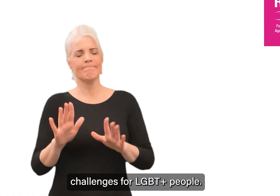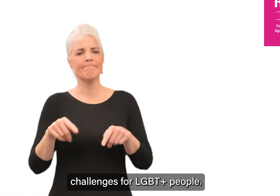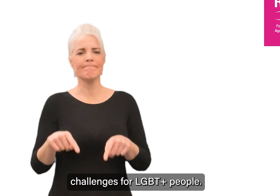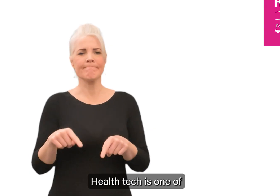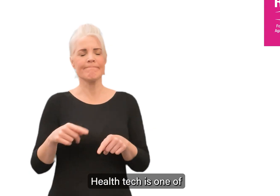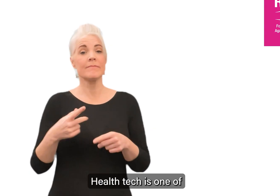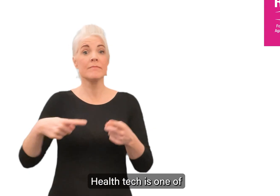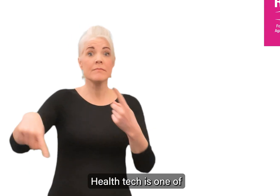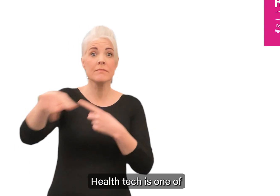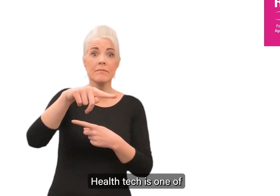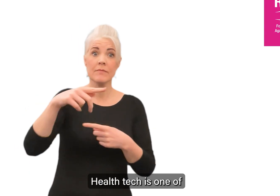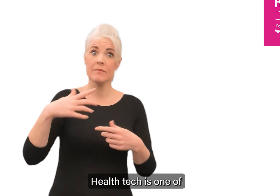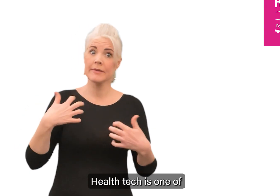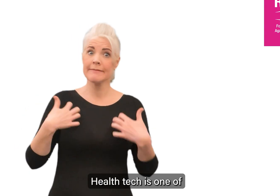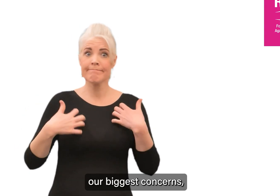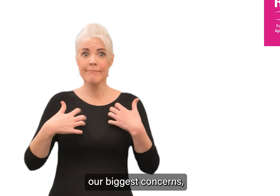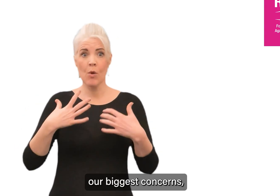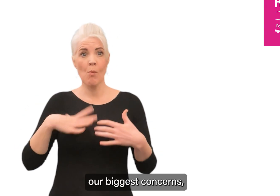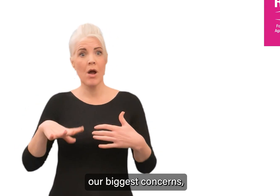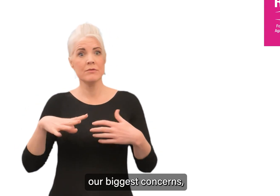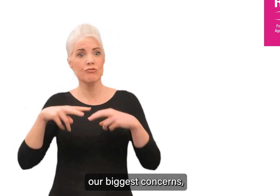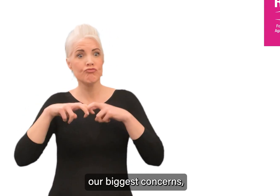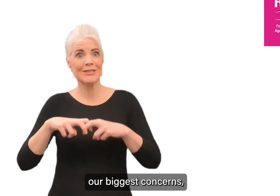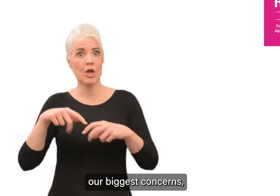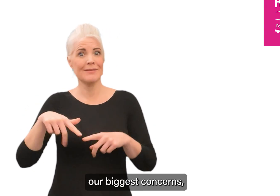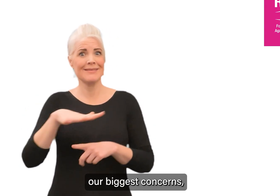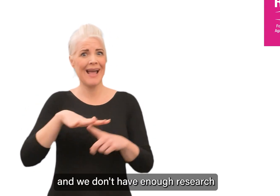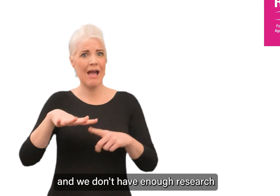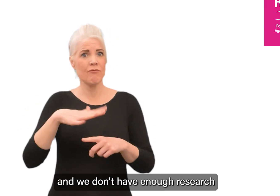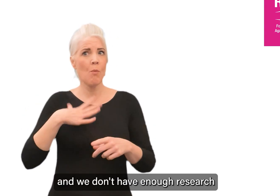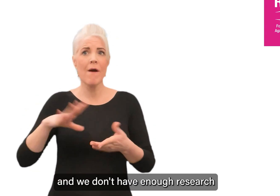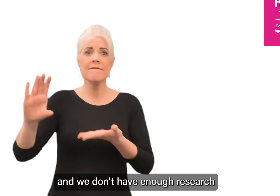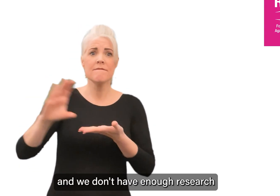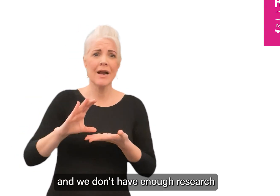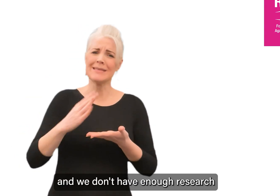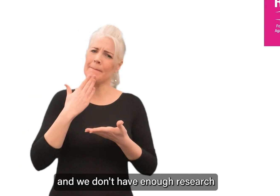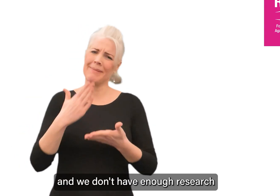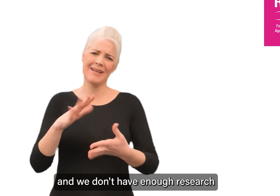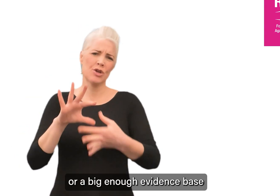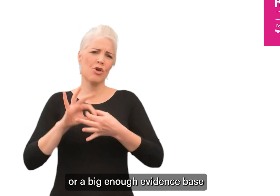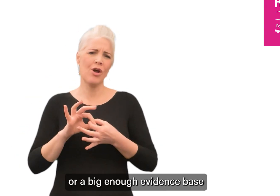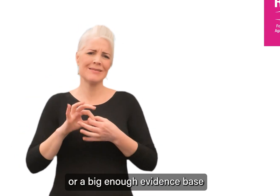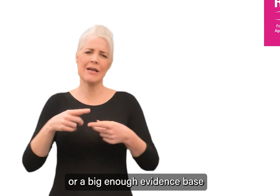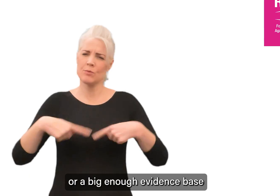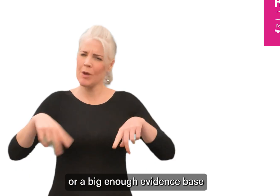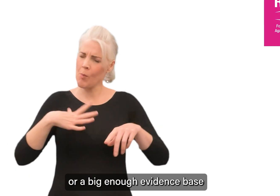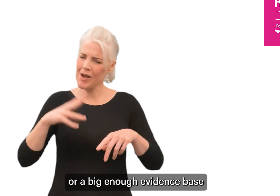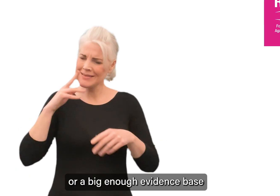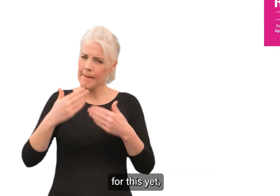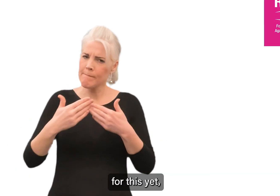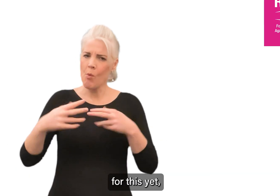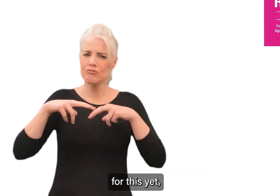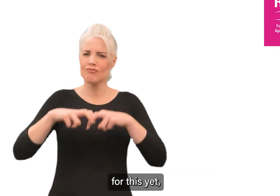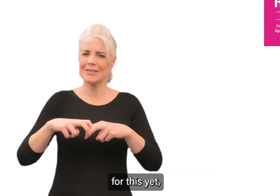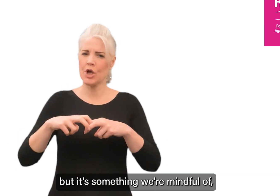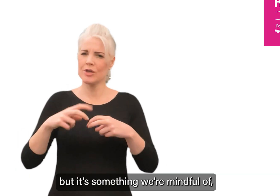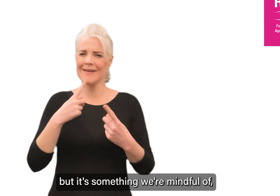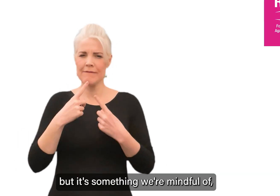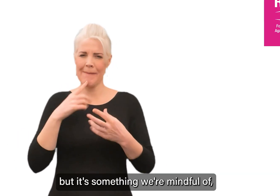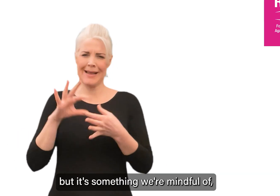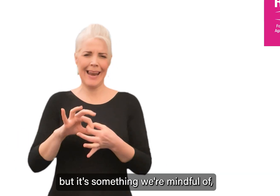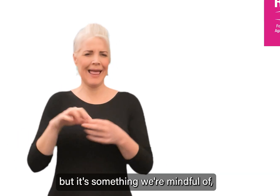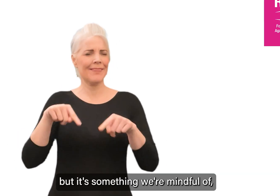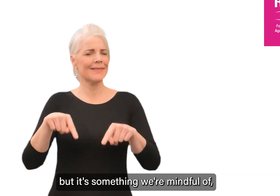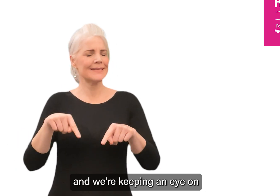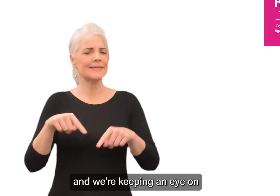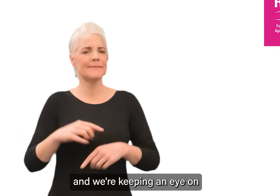people. Health tech is one of our biggest concerns, and we don't have enough research or big enough evidence base for this yet, but it's